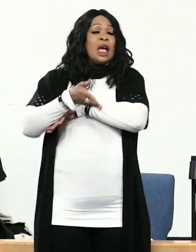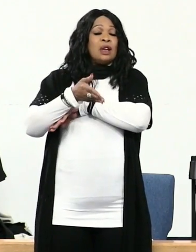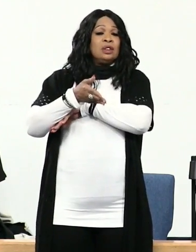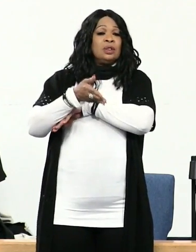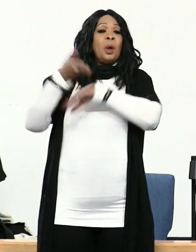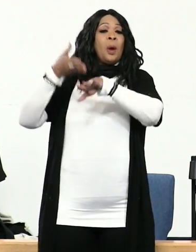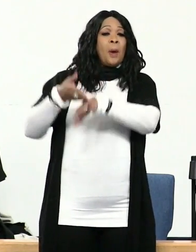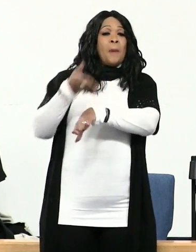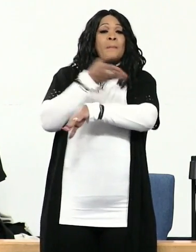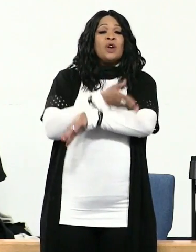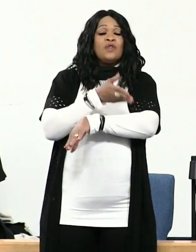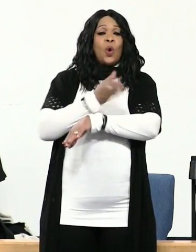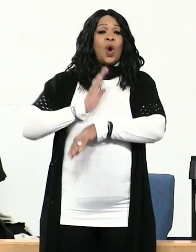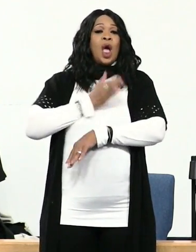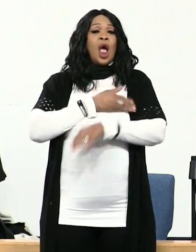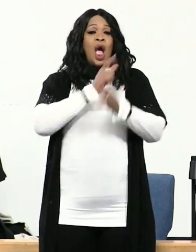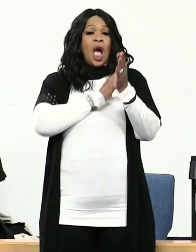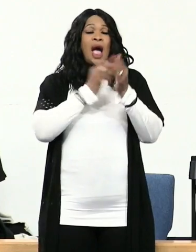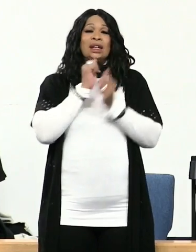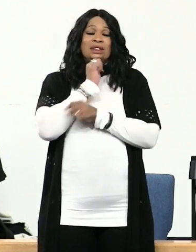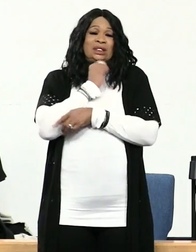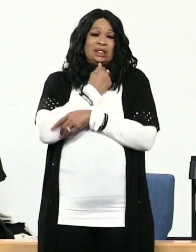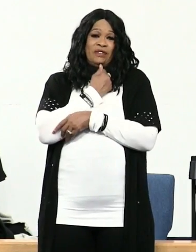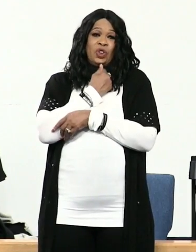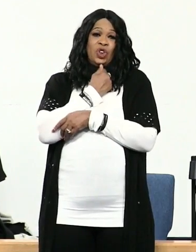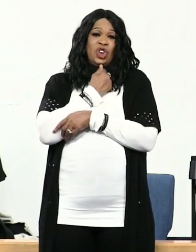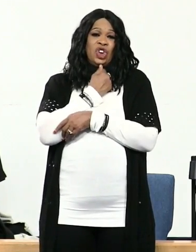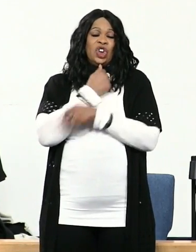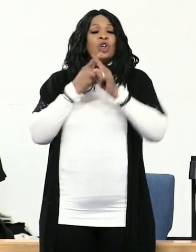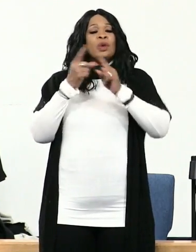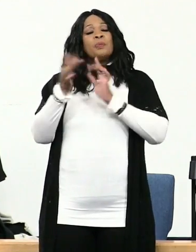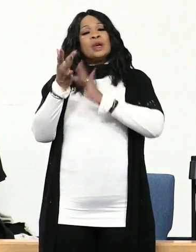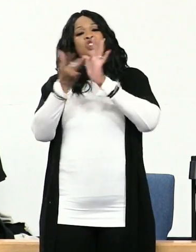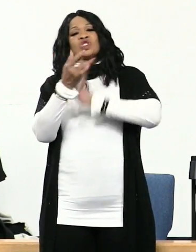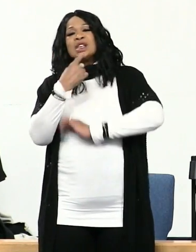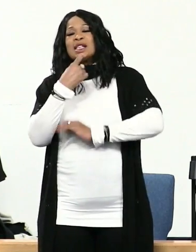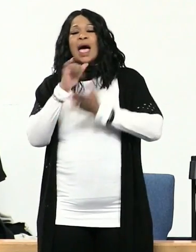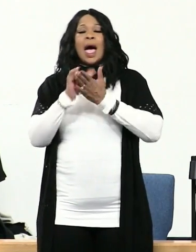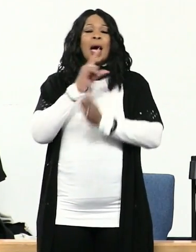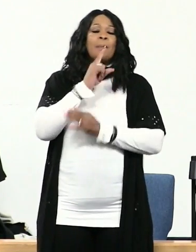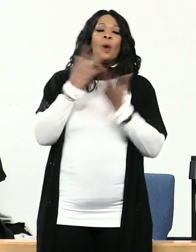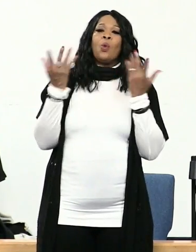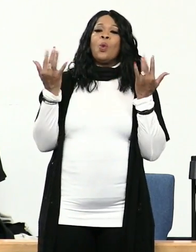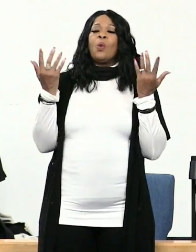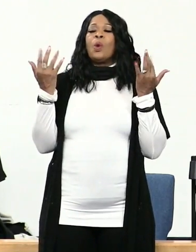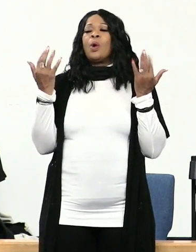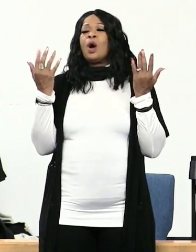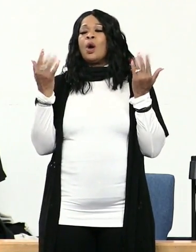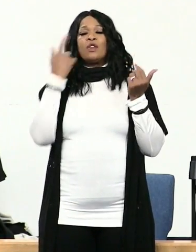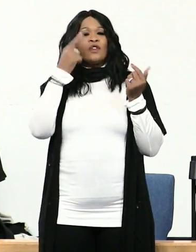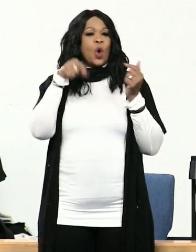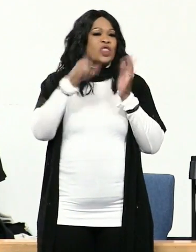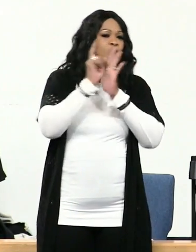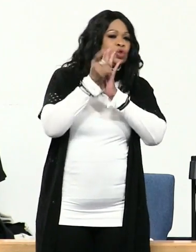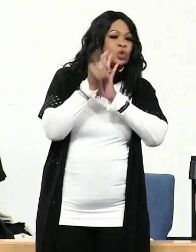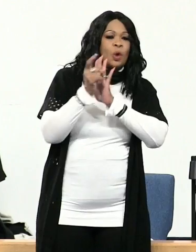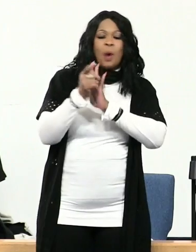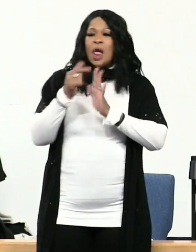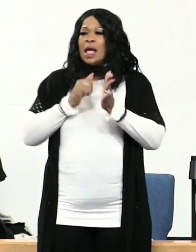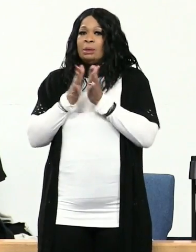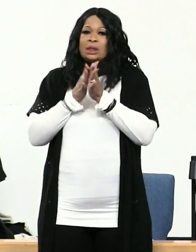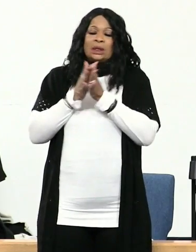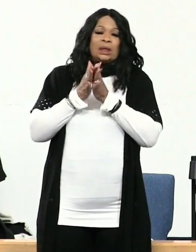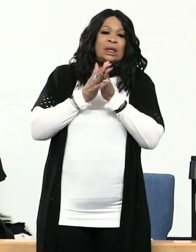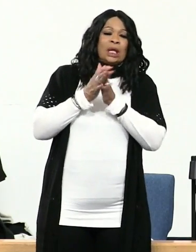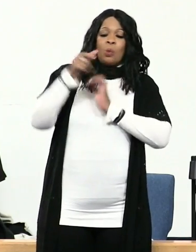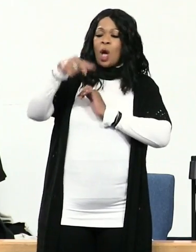before I suffer. Jesus is basically saying, listen, I've been waiting for this moment. I've been